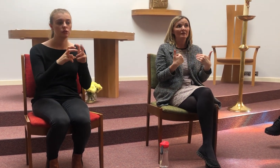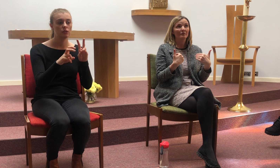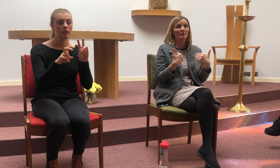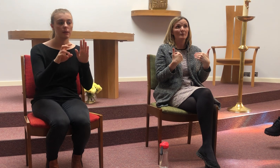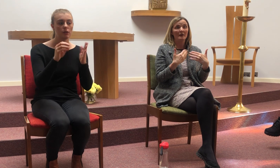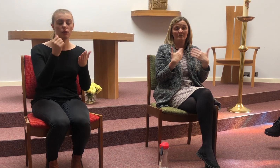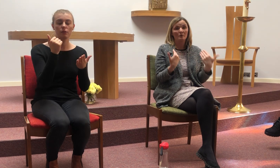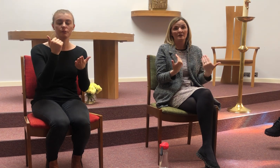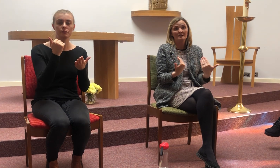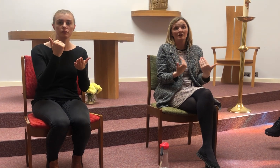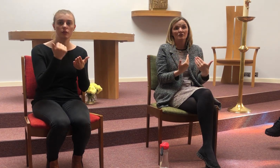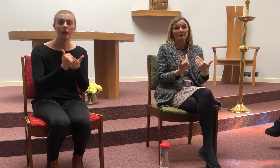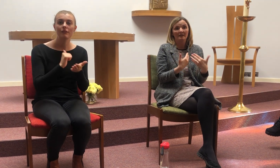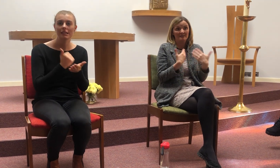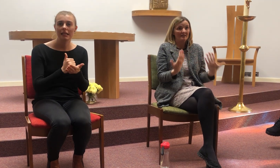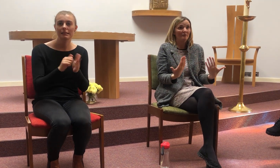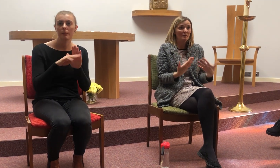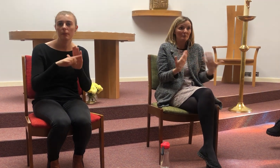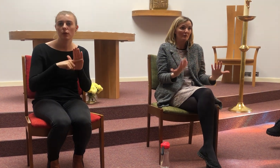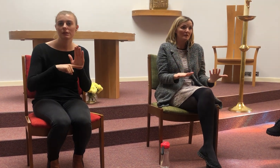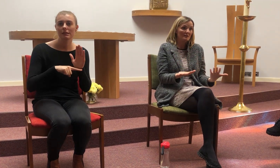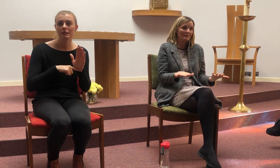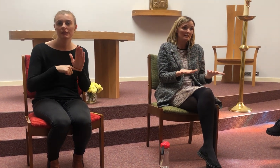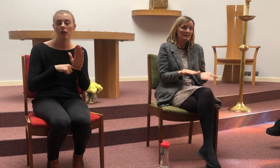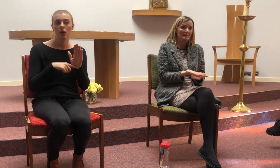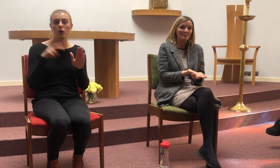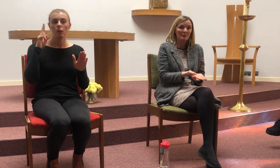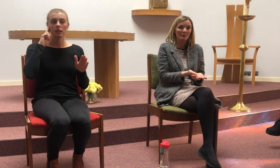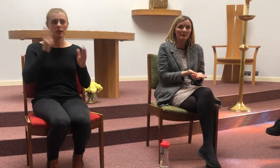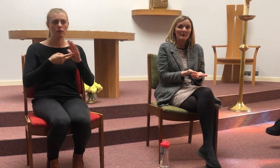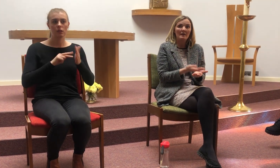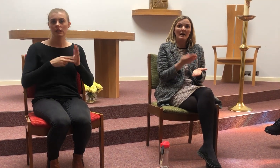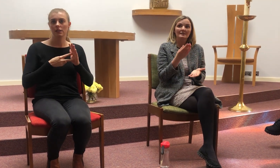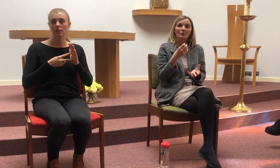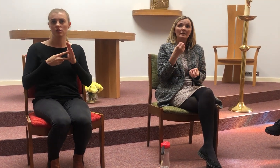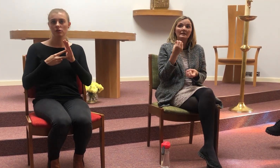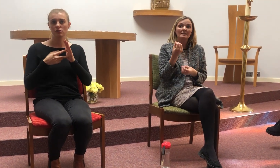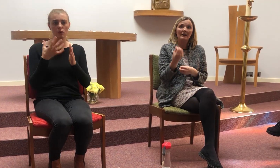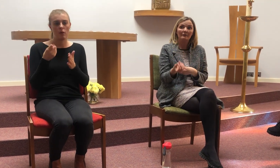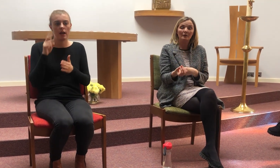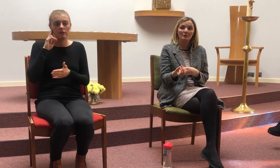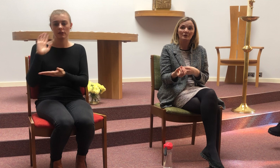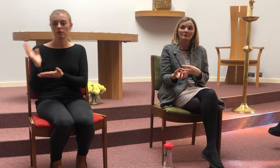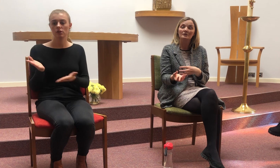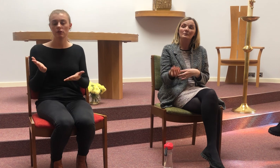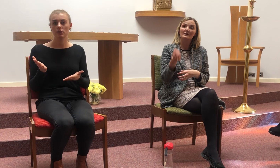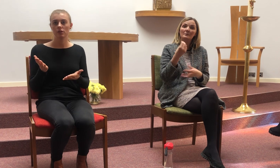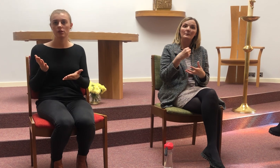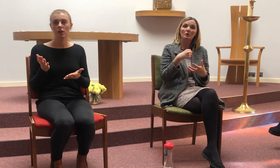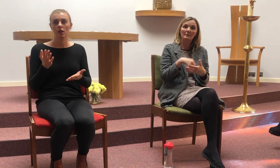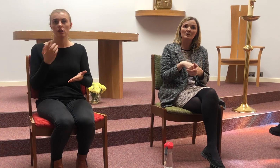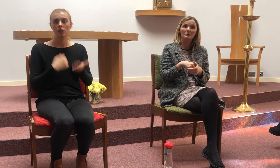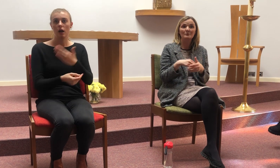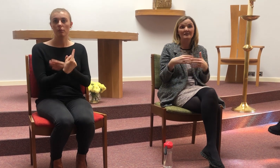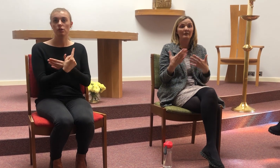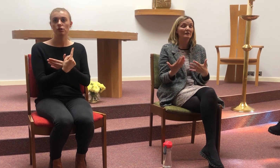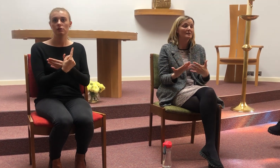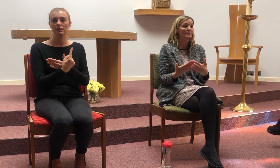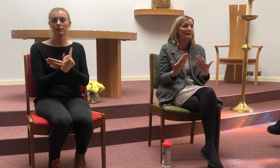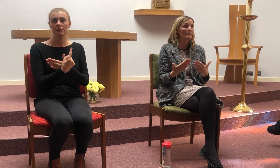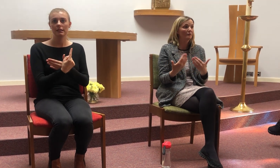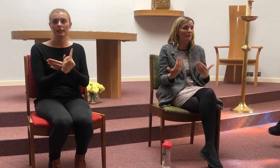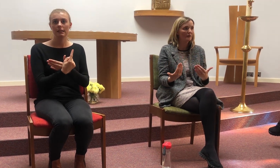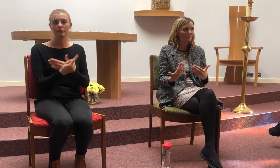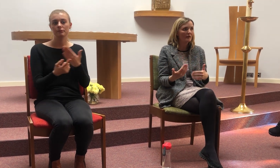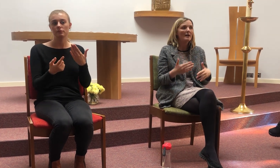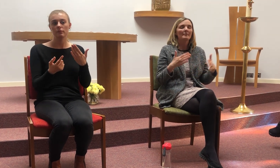are an organisation that's deaf, we provide services to deaf people, and so we need to have an opportunity. So when deaf people come into us with, say, for